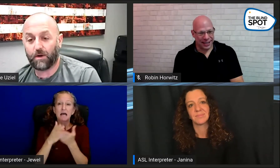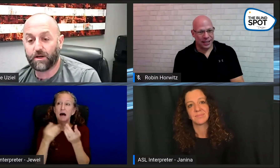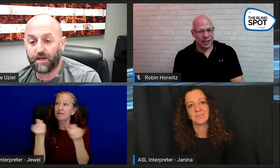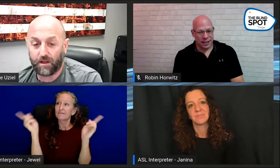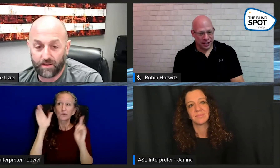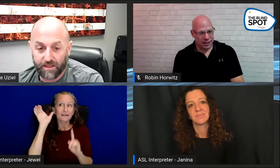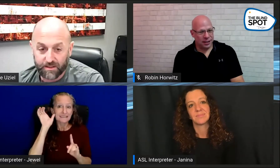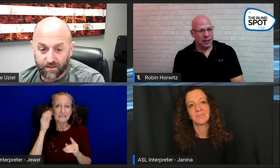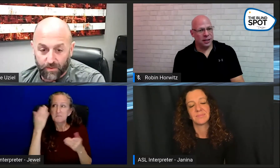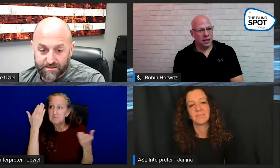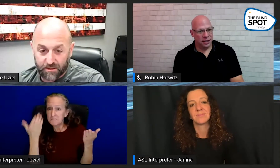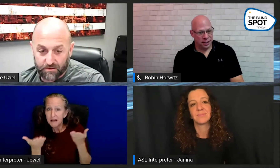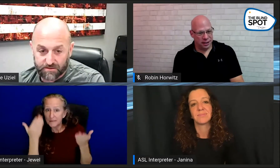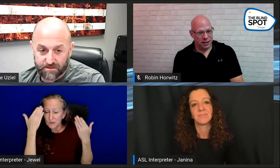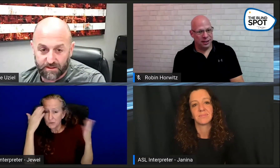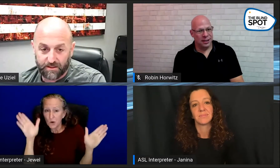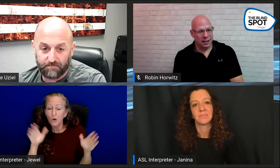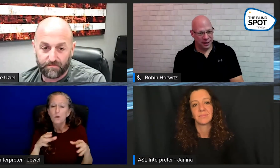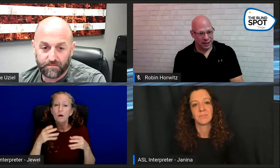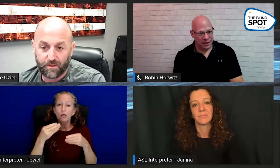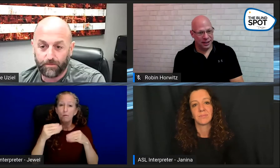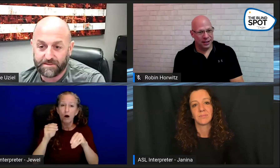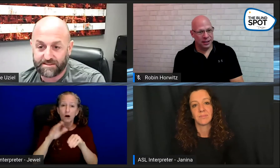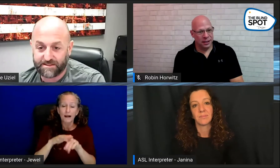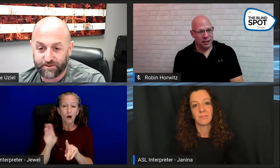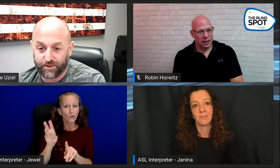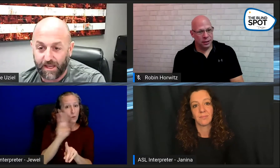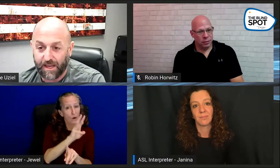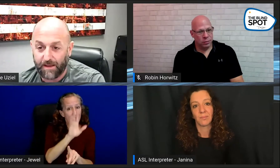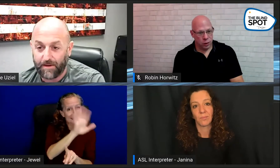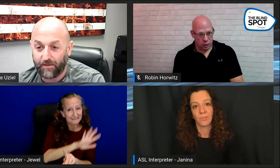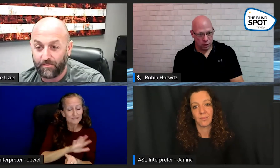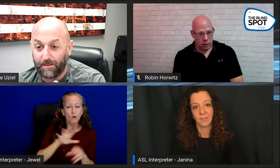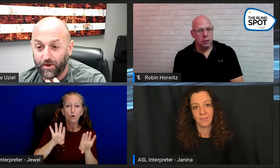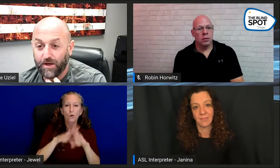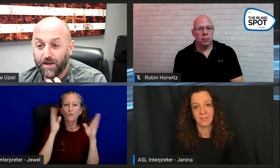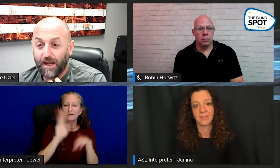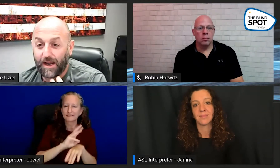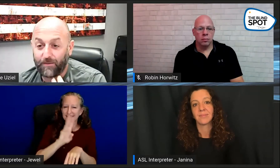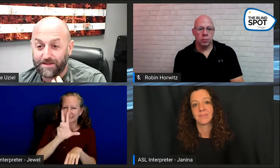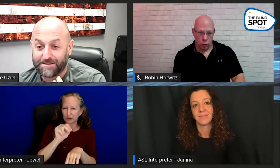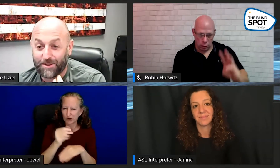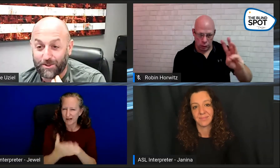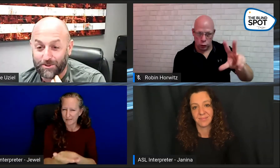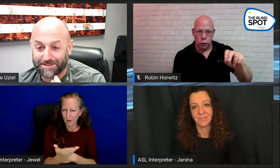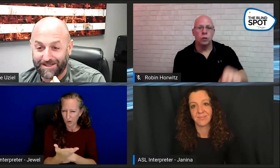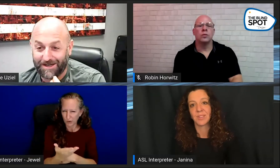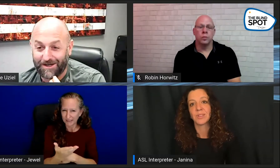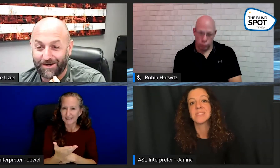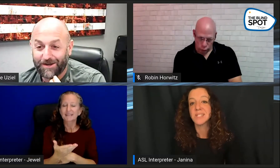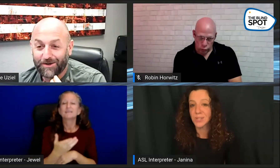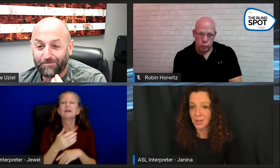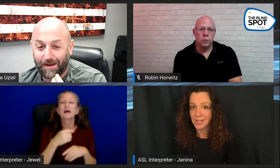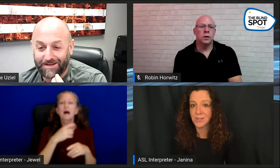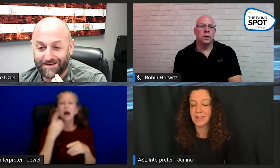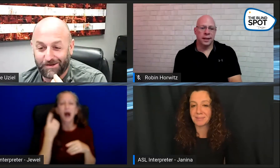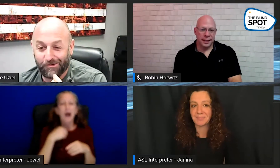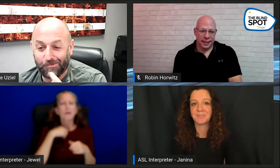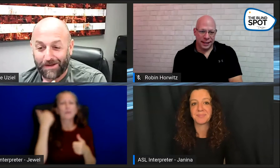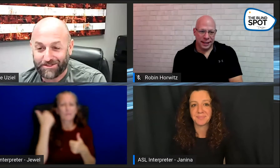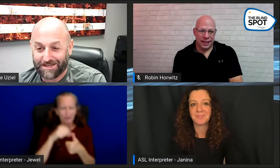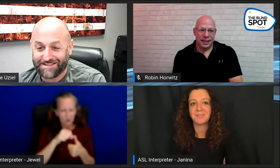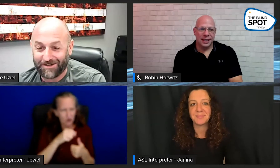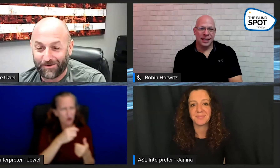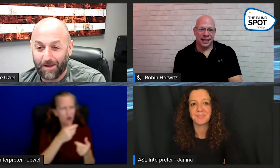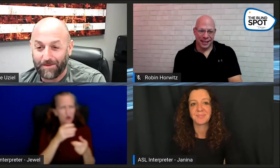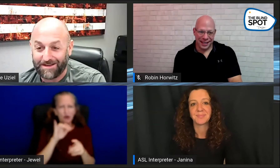the market on the West Coast opens at 6:30 a.m. And I remember I was told 6:30, that's right.